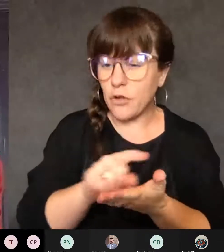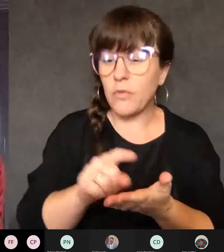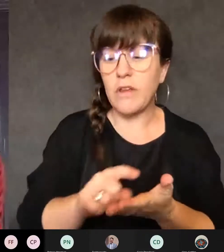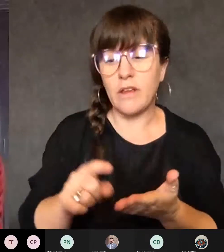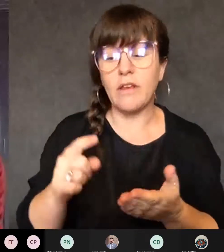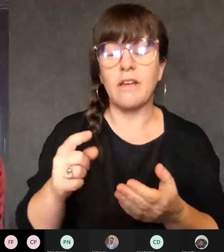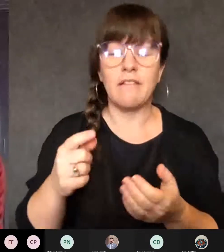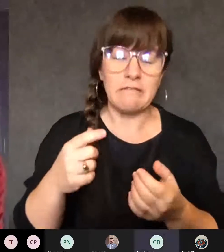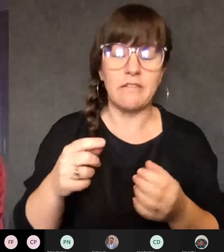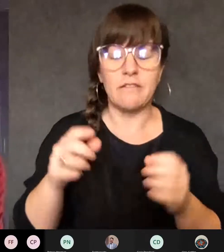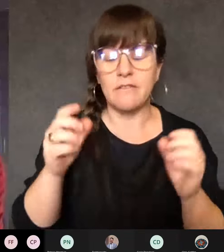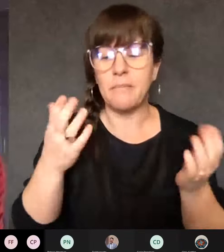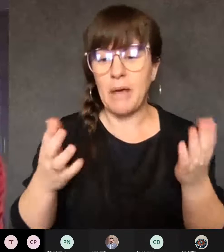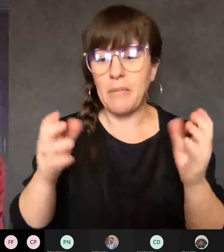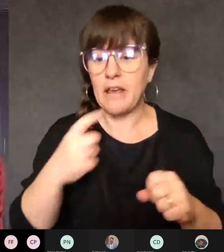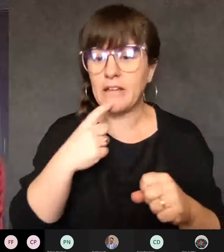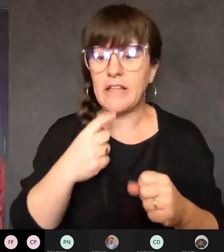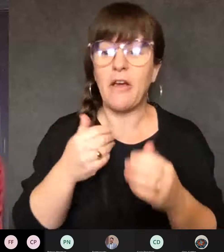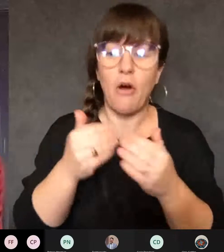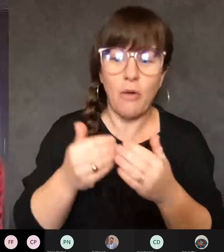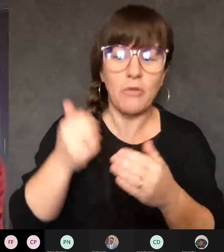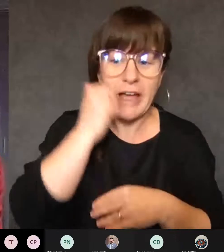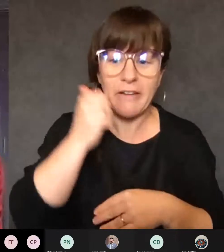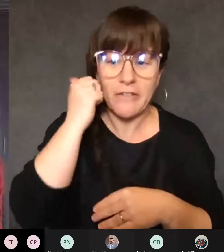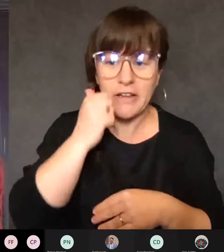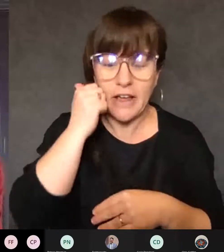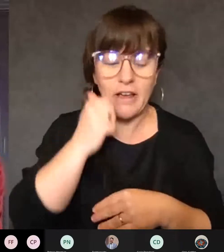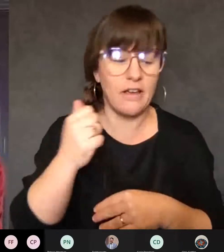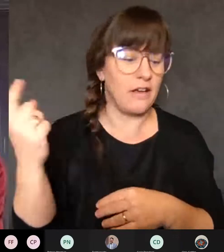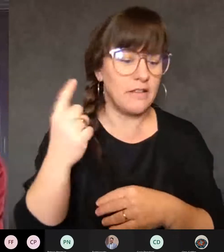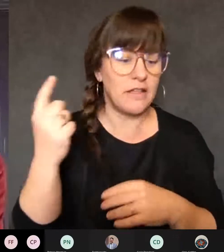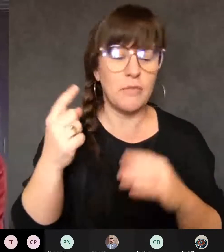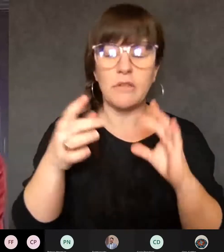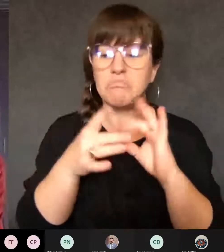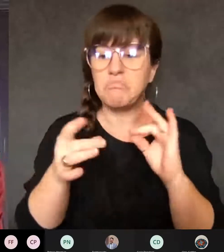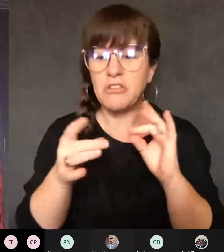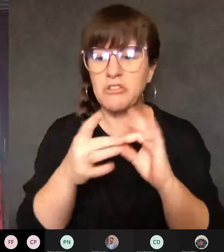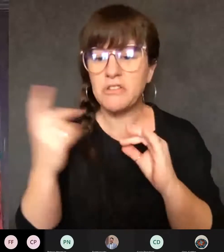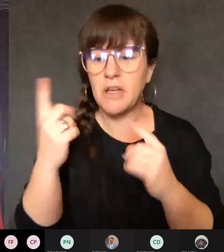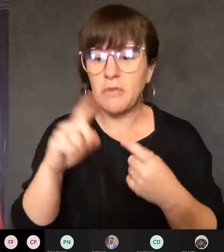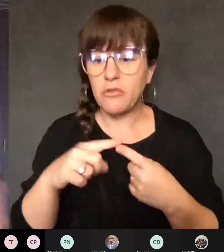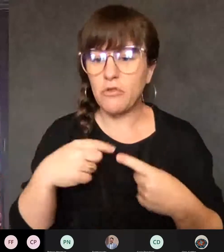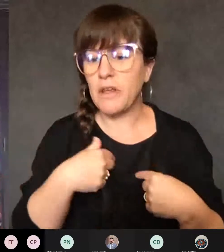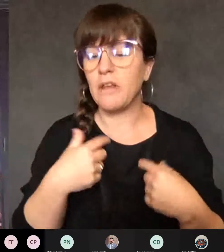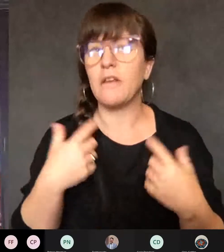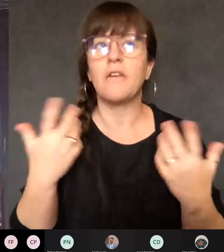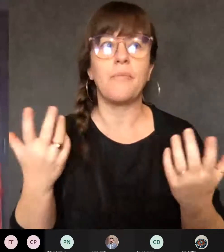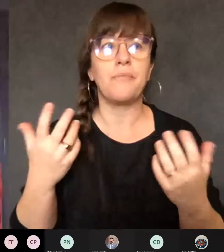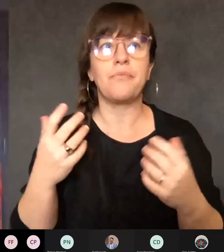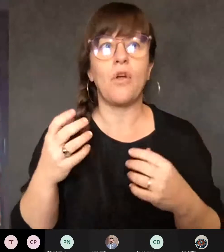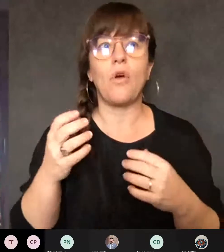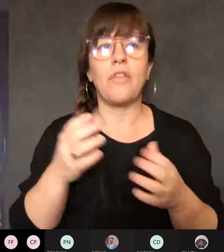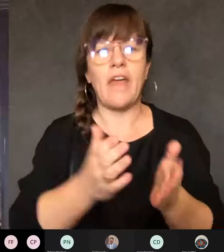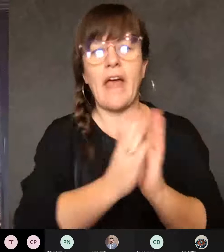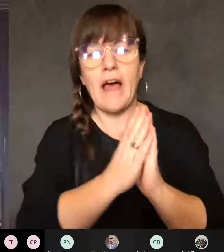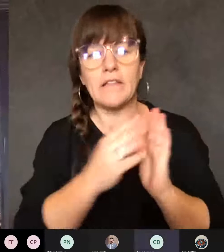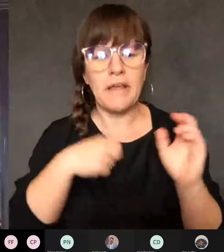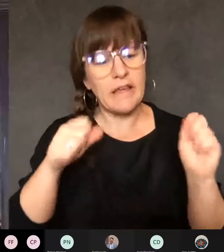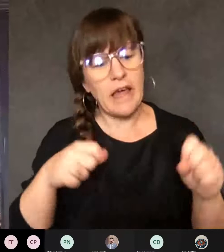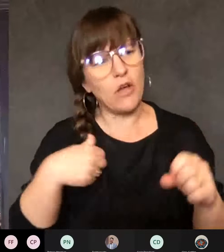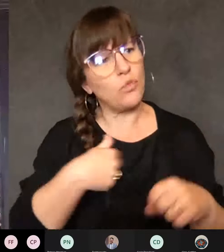every day, somebody says something to me about how or they ask if we could do certain